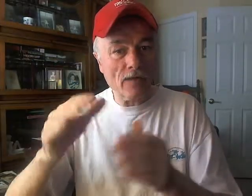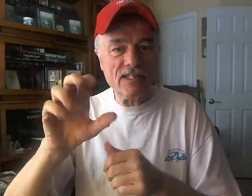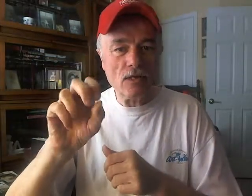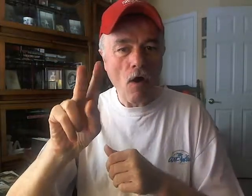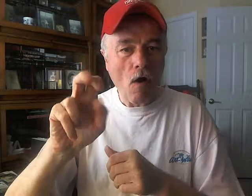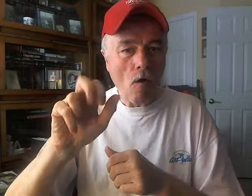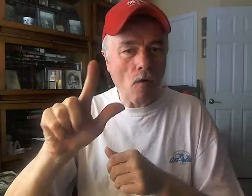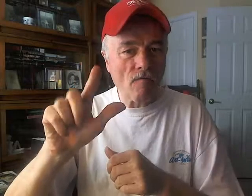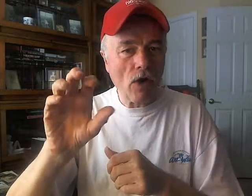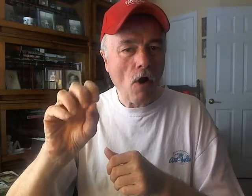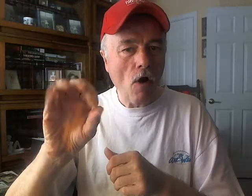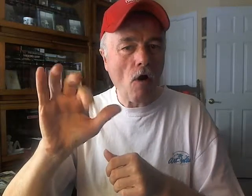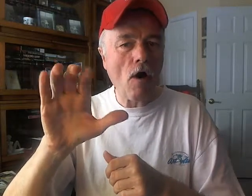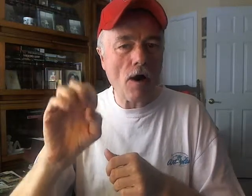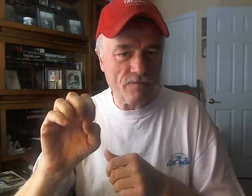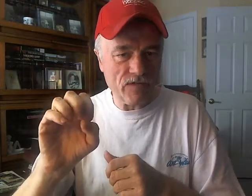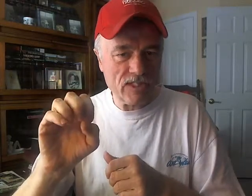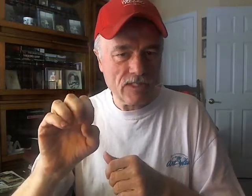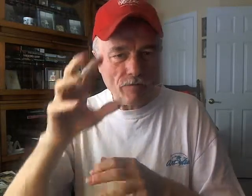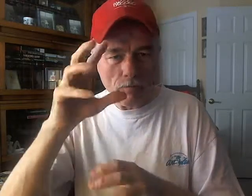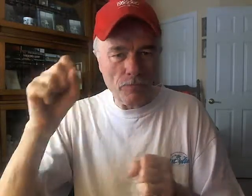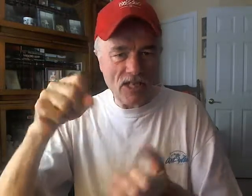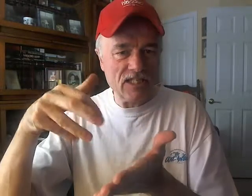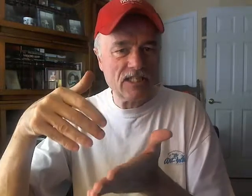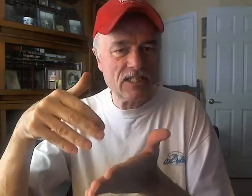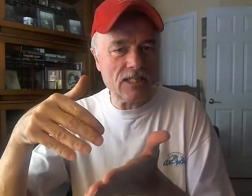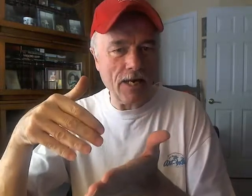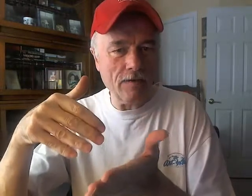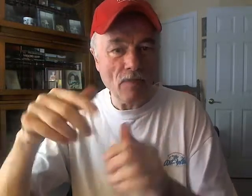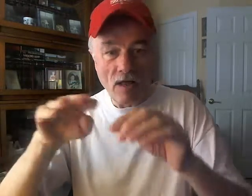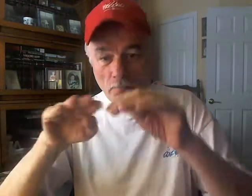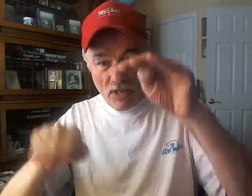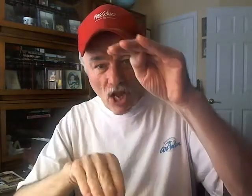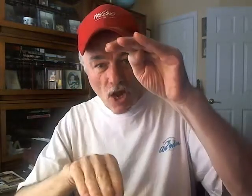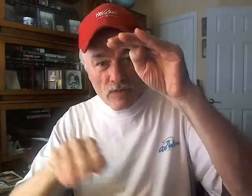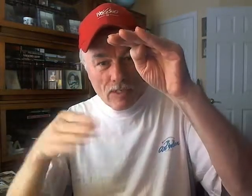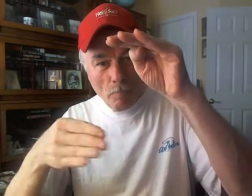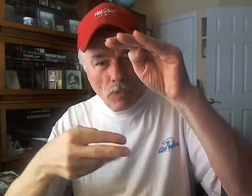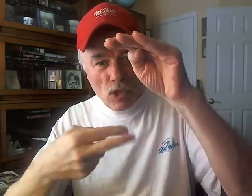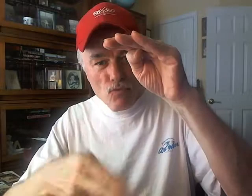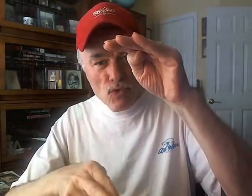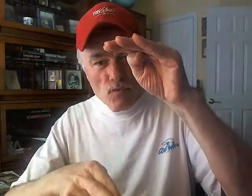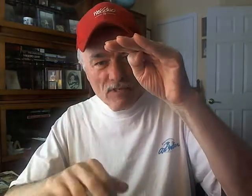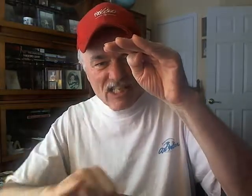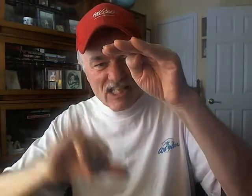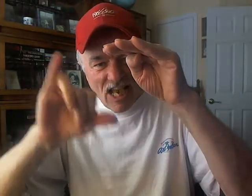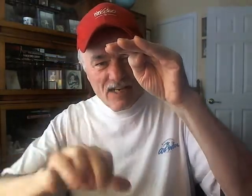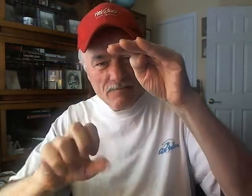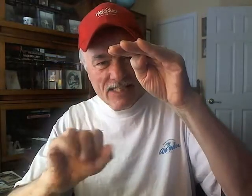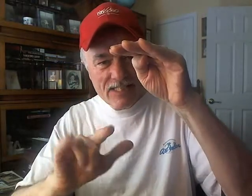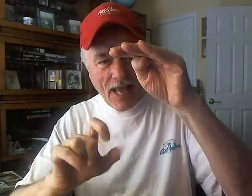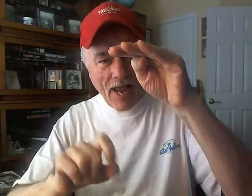House over office. Bits are steady. Below is a green room, same